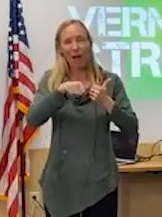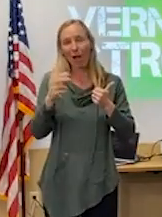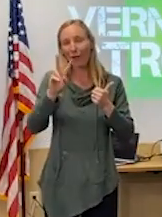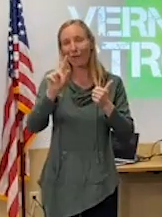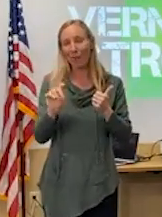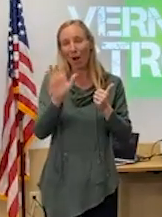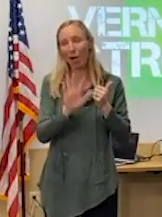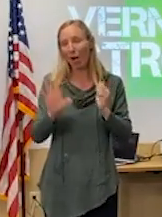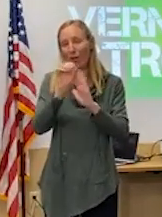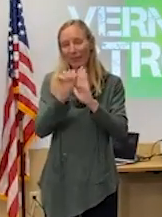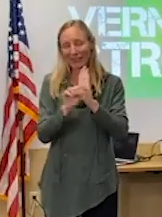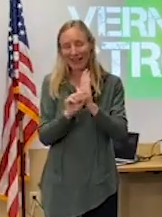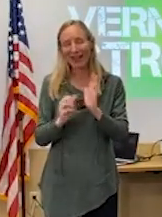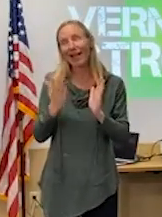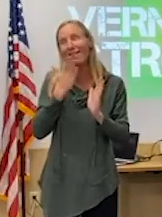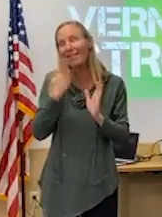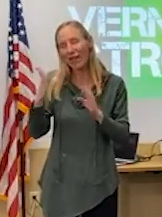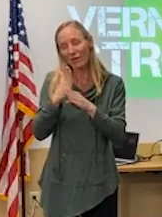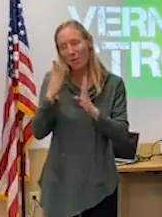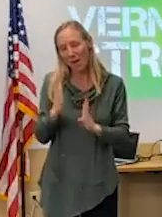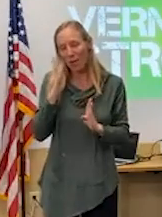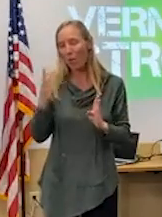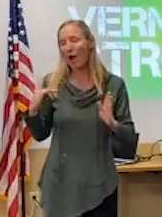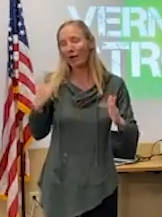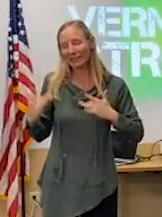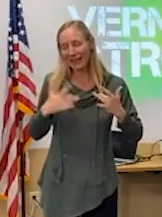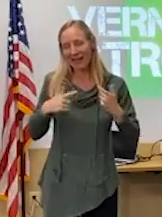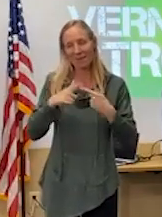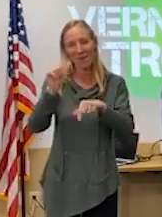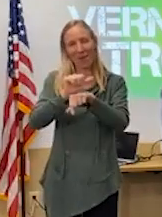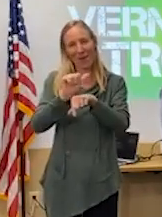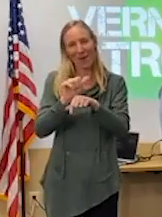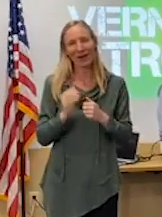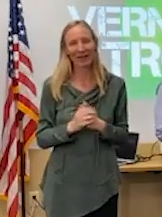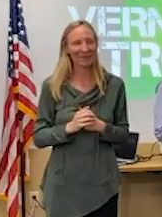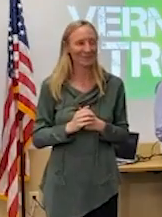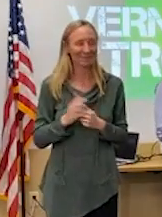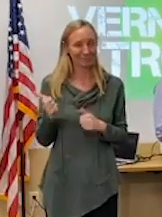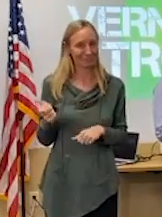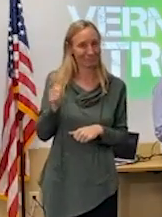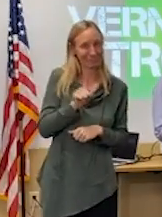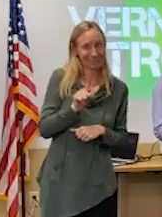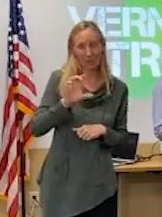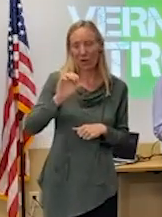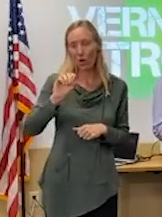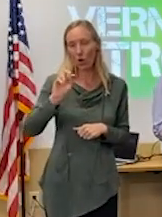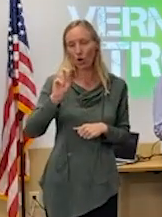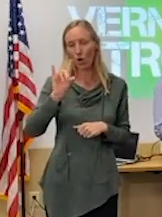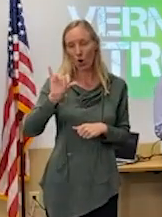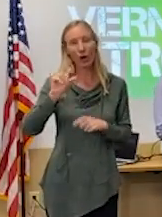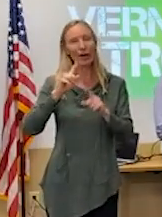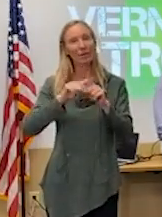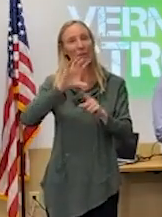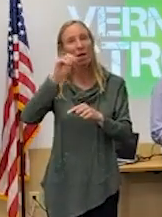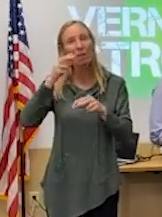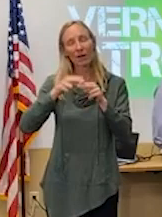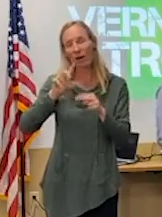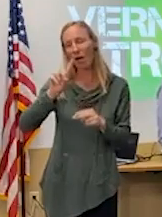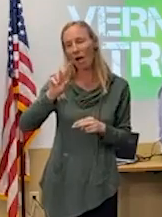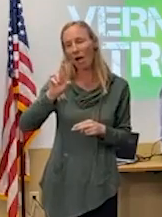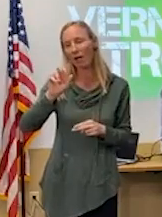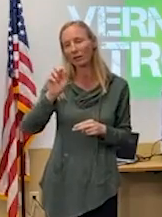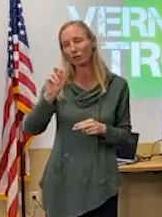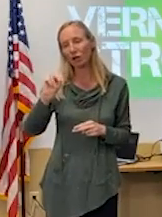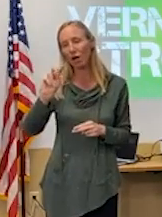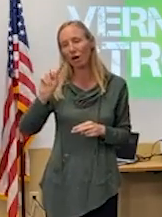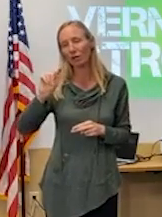we're excited about the work we get to do together that lies ahead. I'll turn it over to Courtney from Darn Tough. Again,